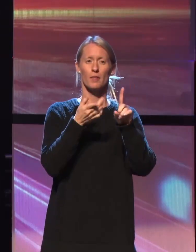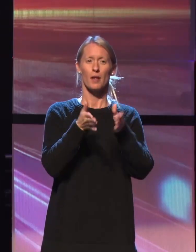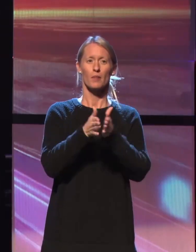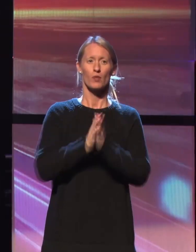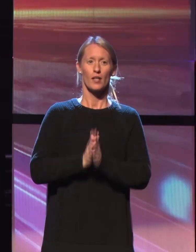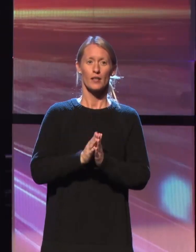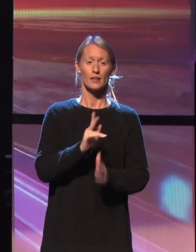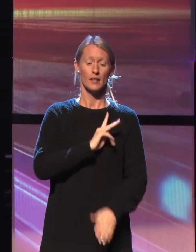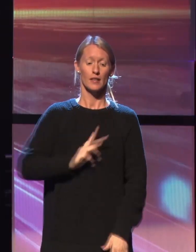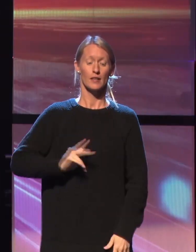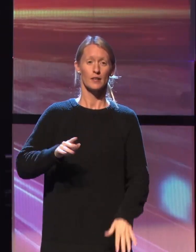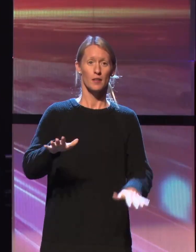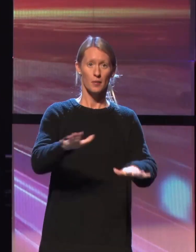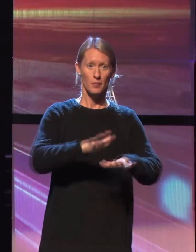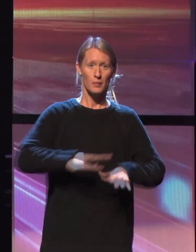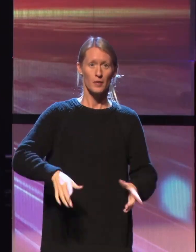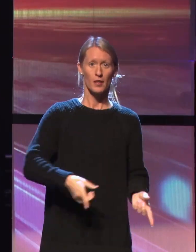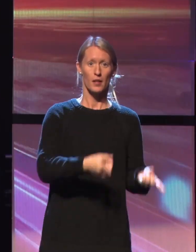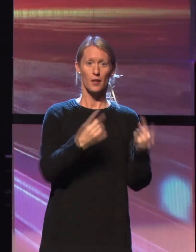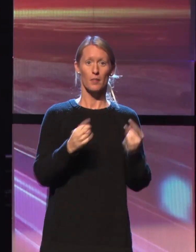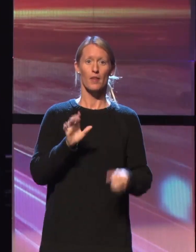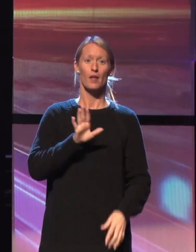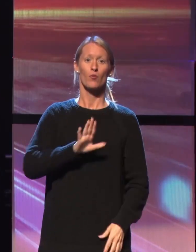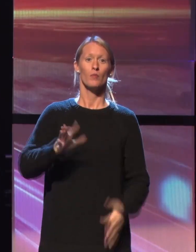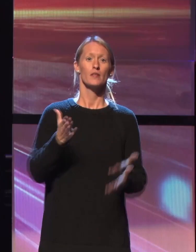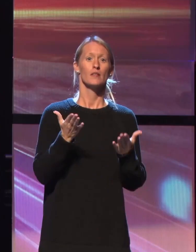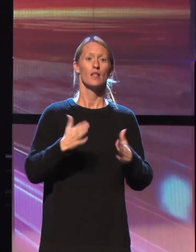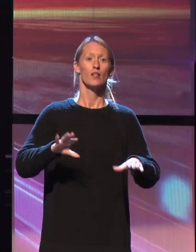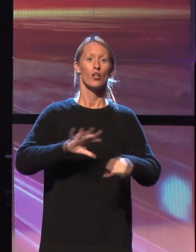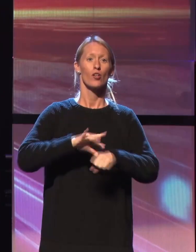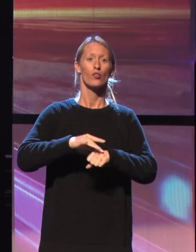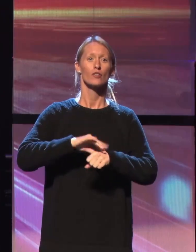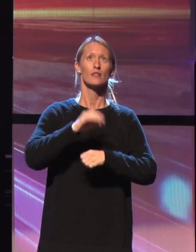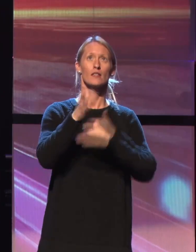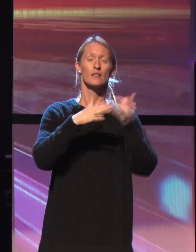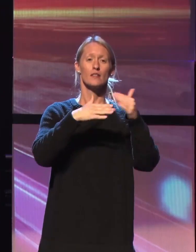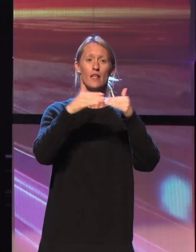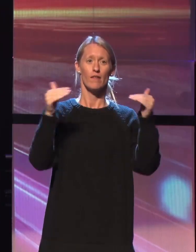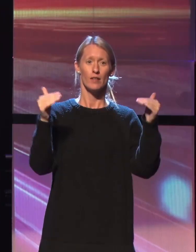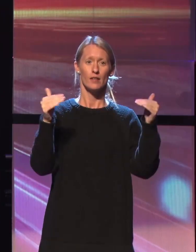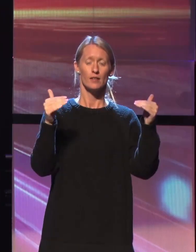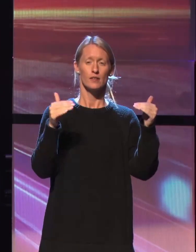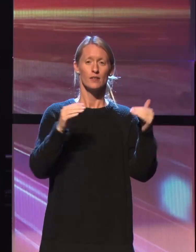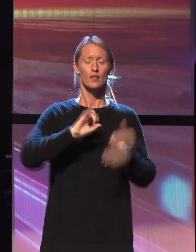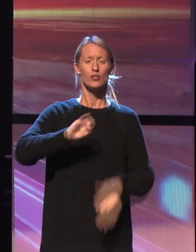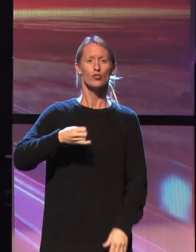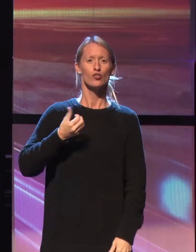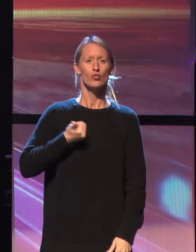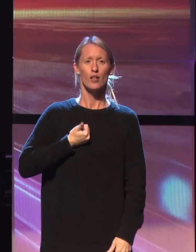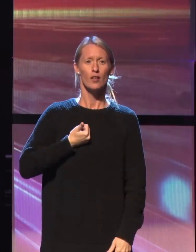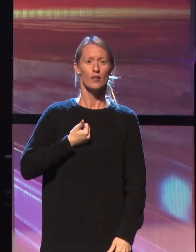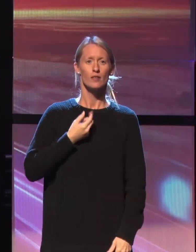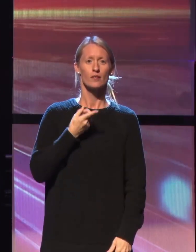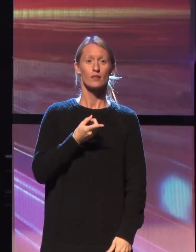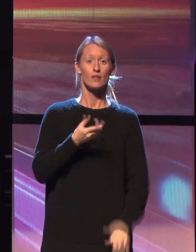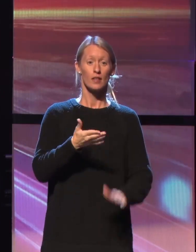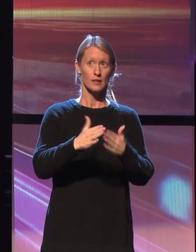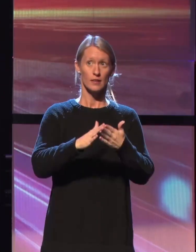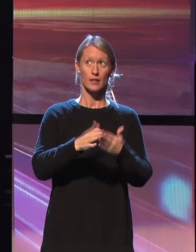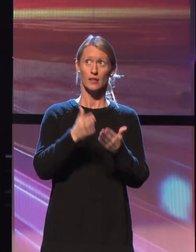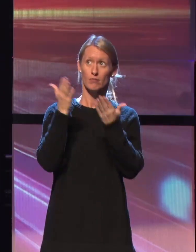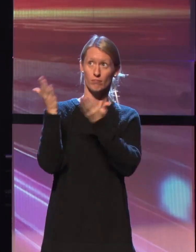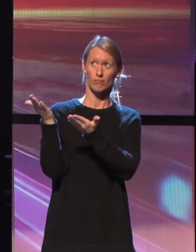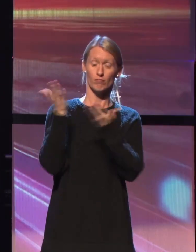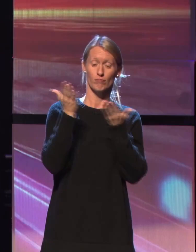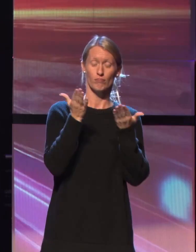come, thy will be done on earth as it is in heaven. And what does John give us? John gives us a city from